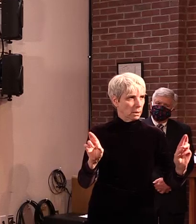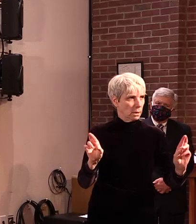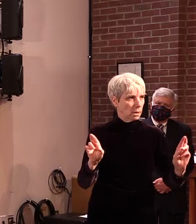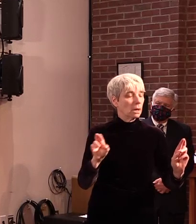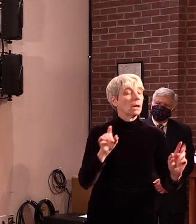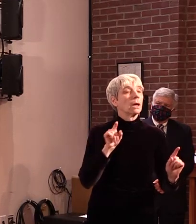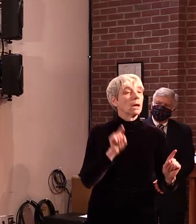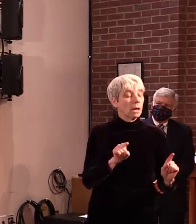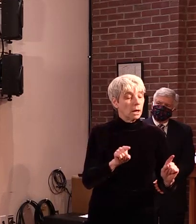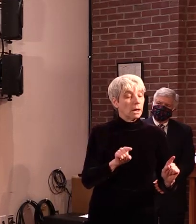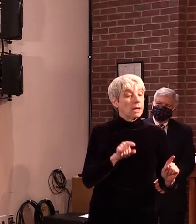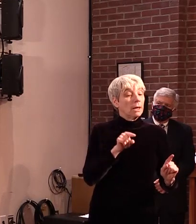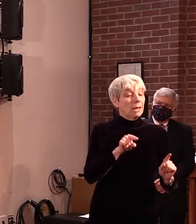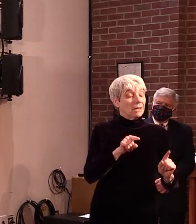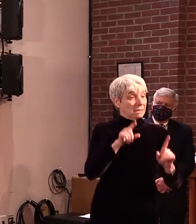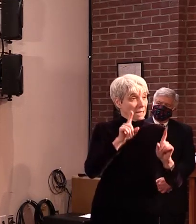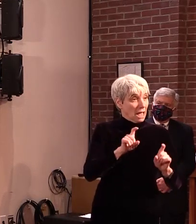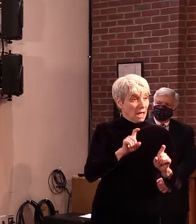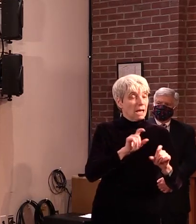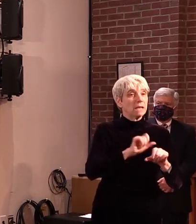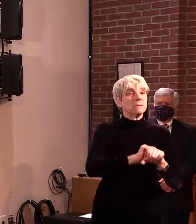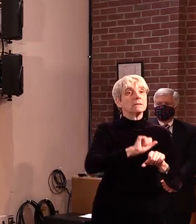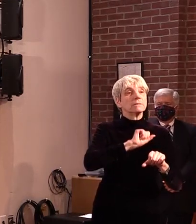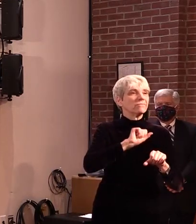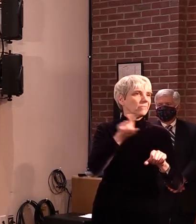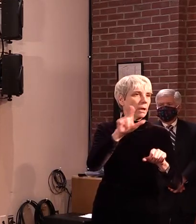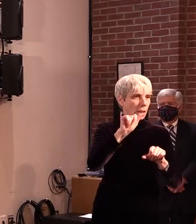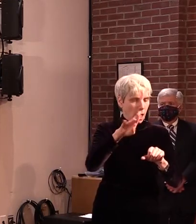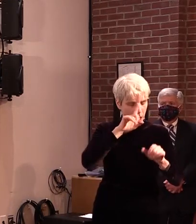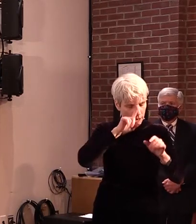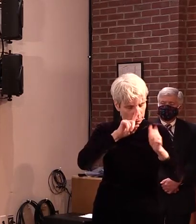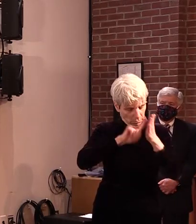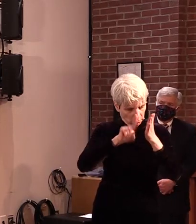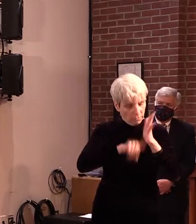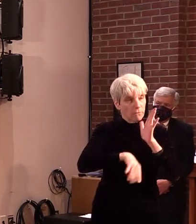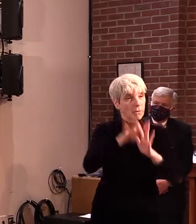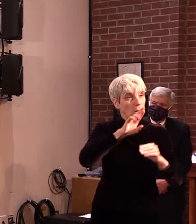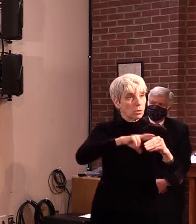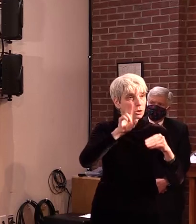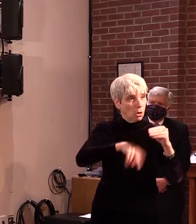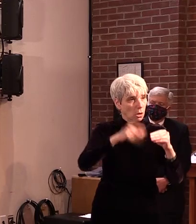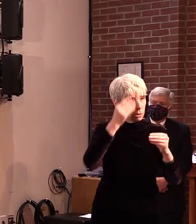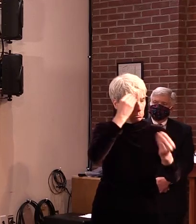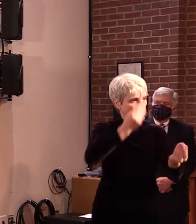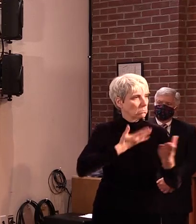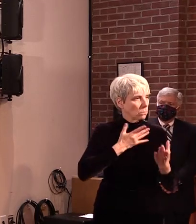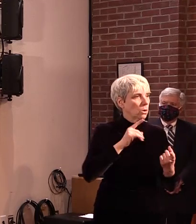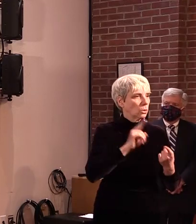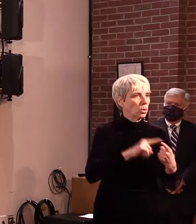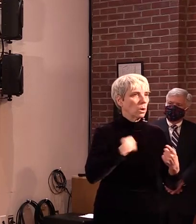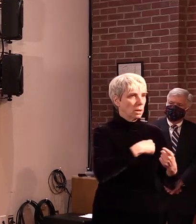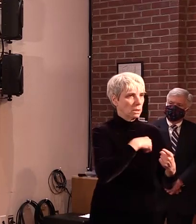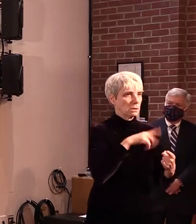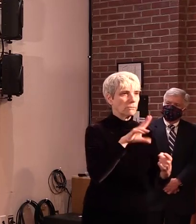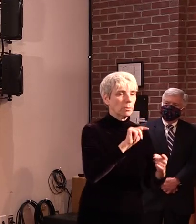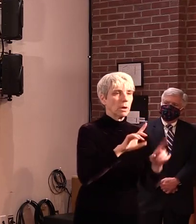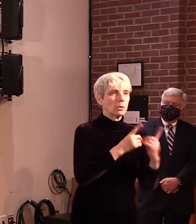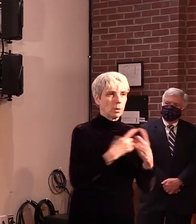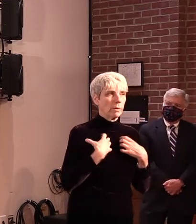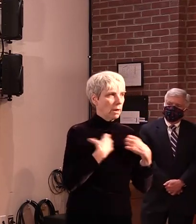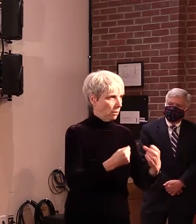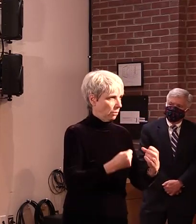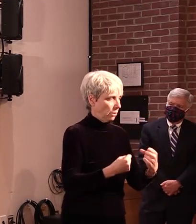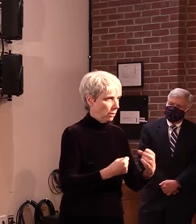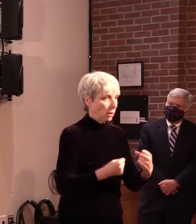through laboratory test reporting on Sunday. That day, our epidemiology team reached out to school